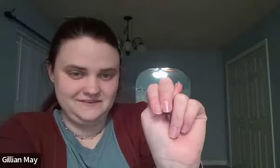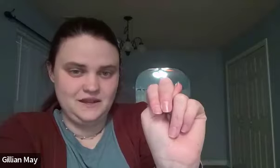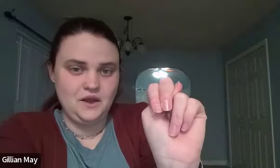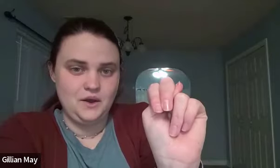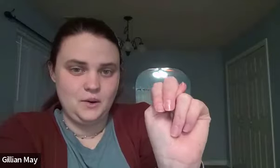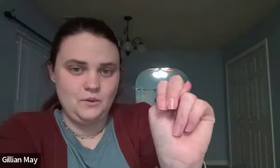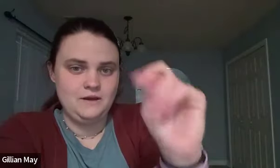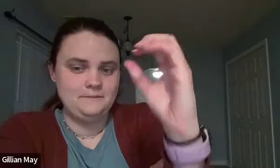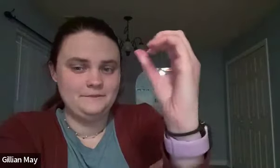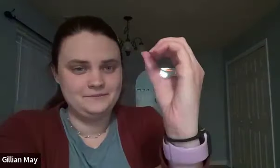O,